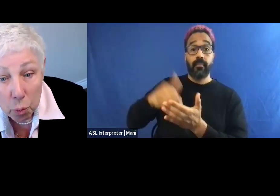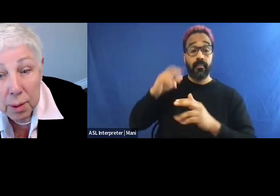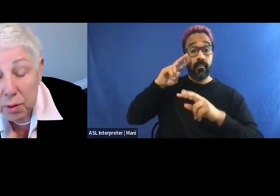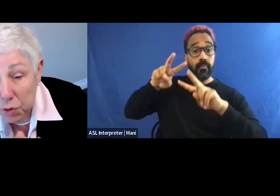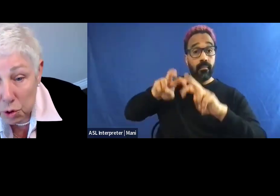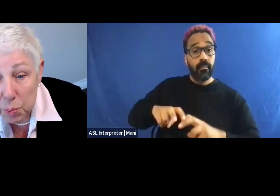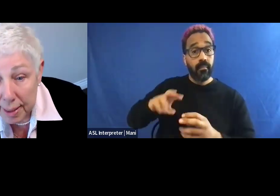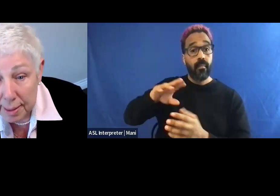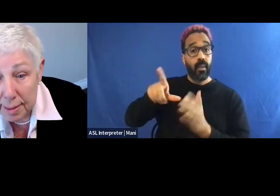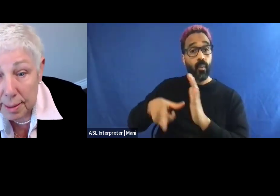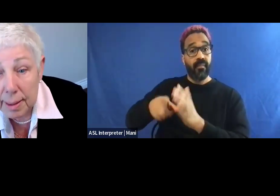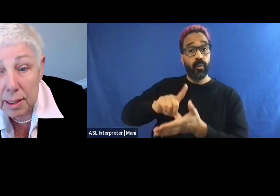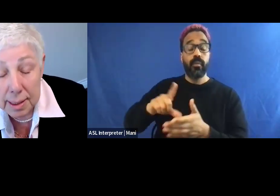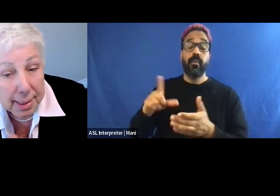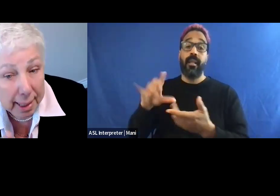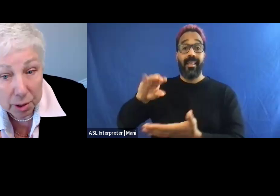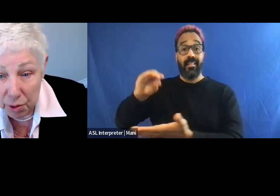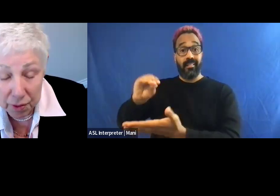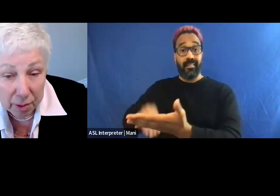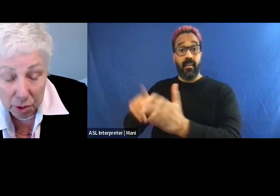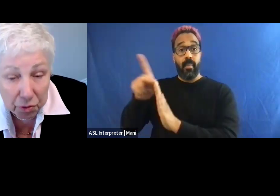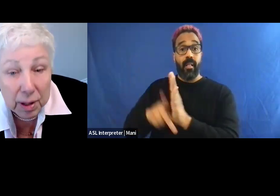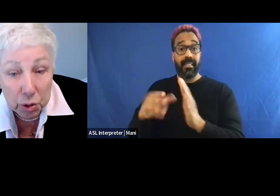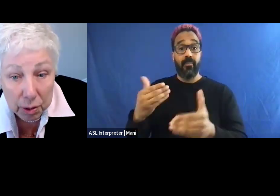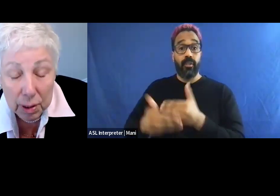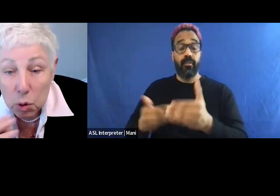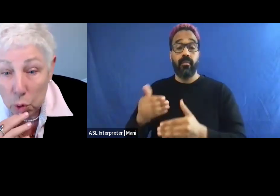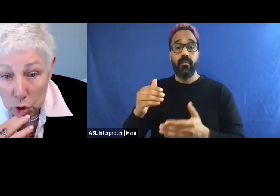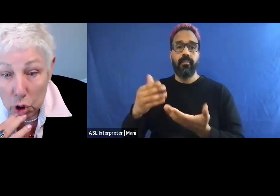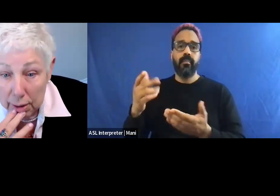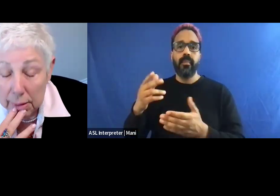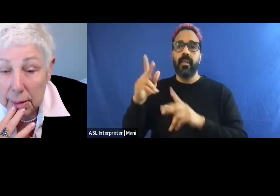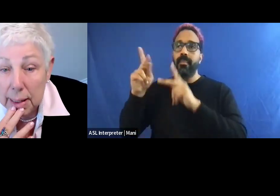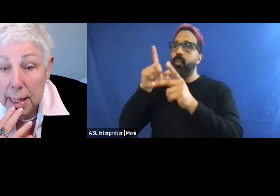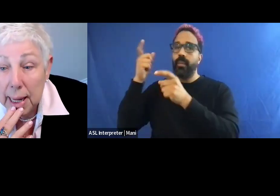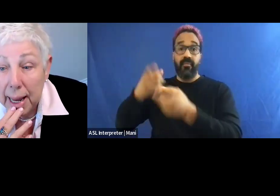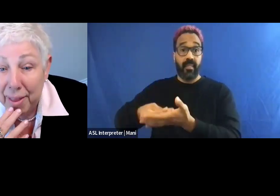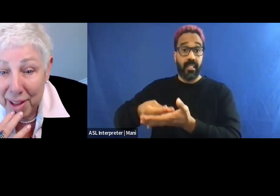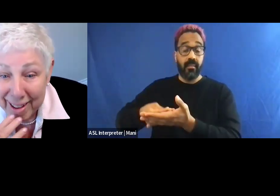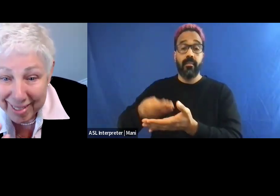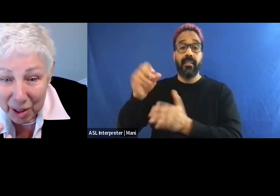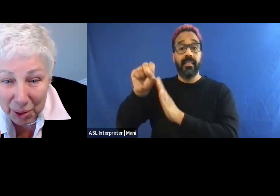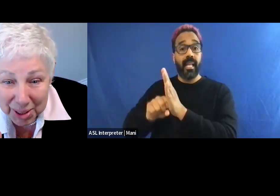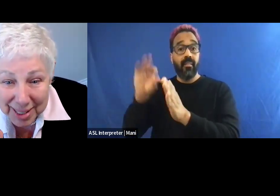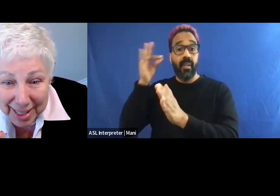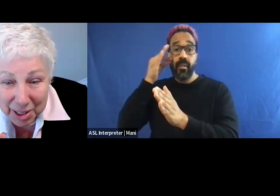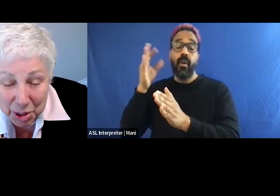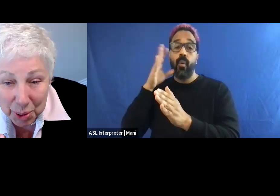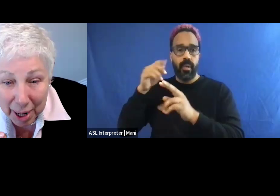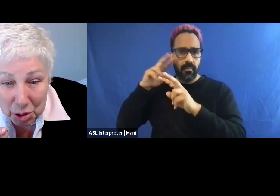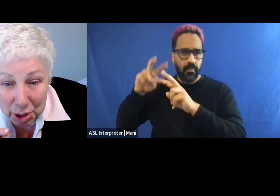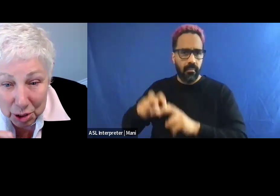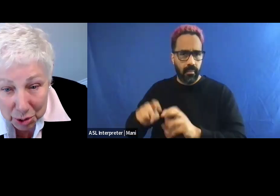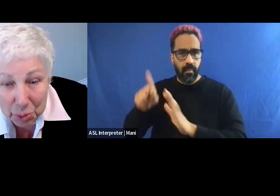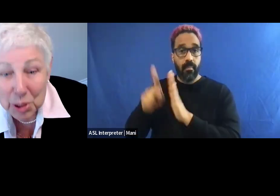procedures are one of the first places that the state or the federal, your funder will look. And then they'll look to see that